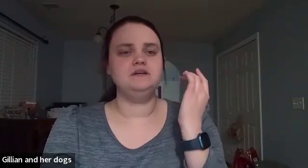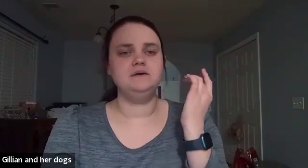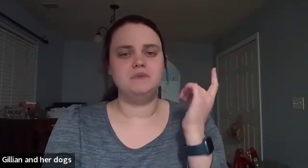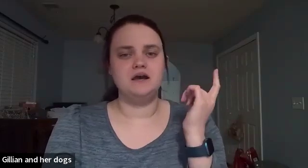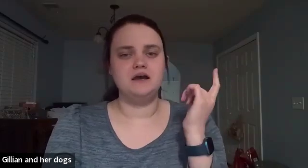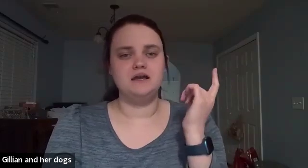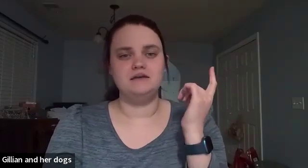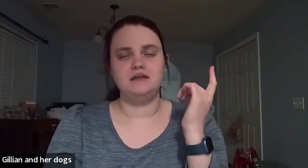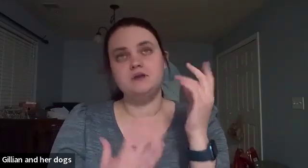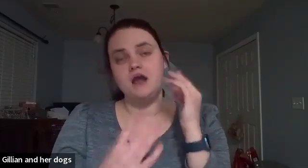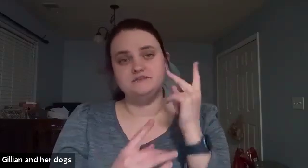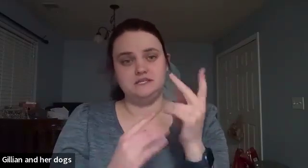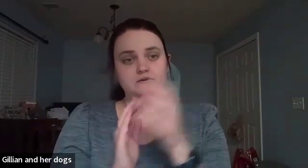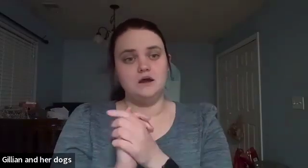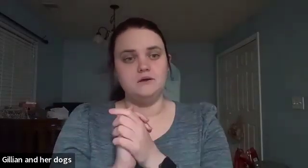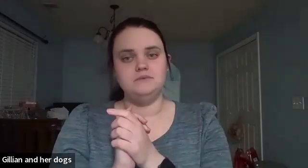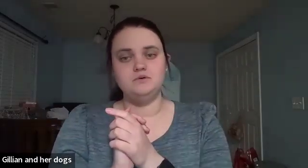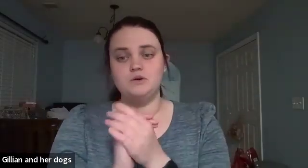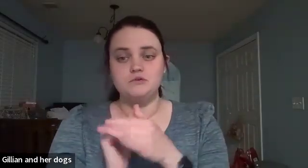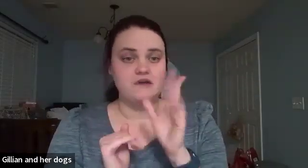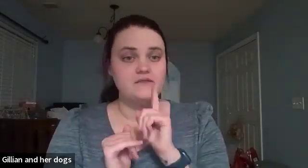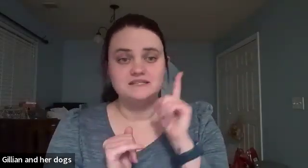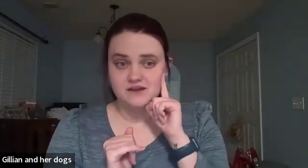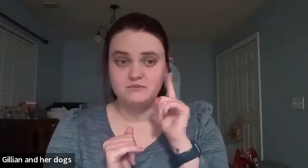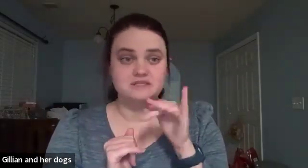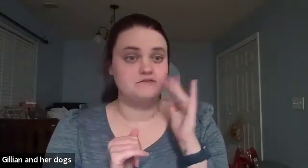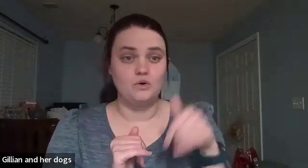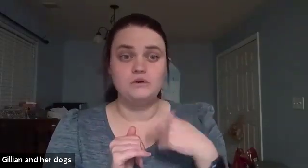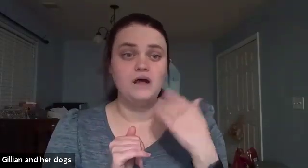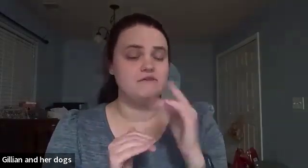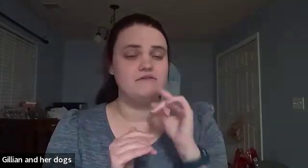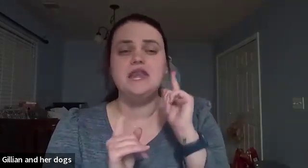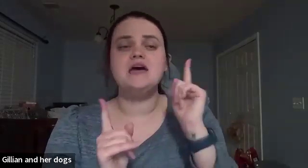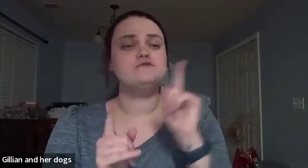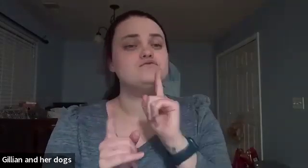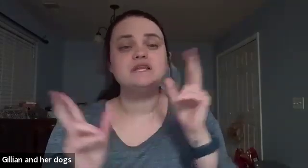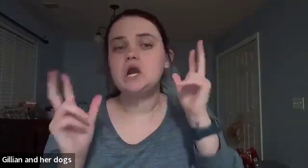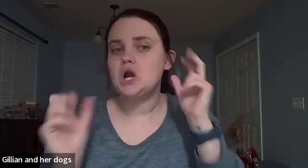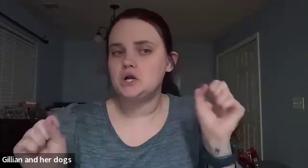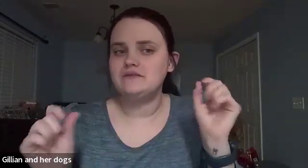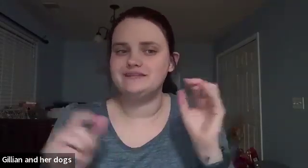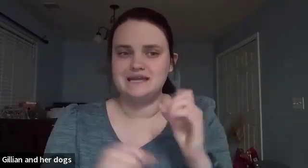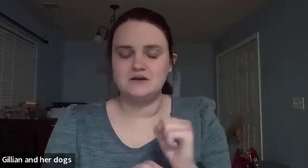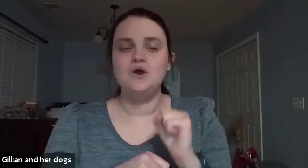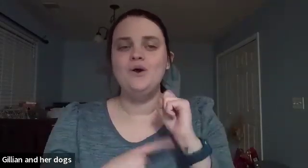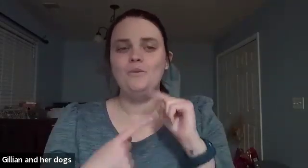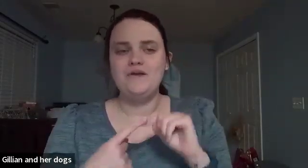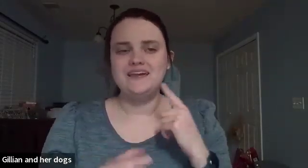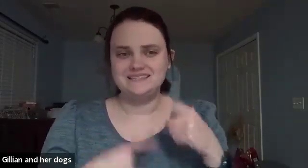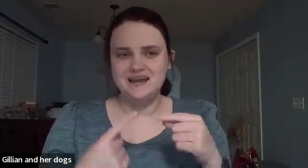even I've seen people who are profoundly deaf, have been deaf their whole life, have never really heard the sound. When they